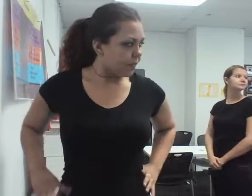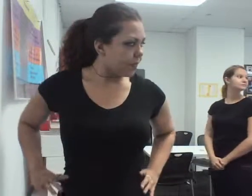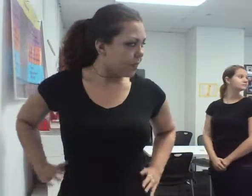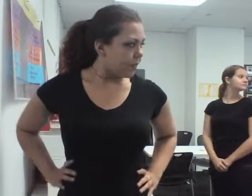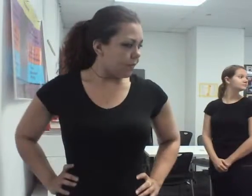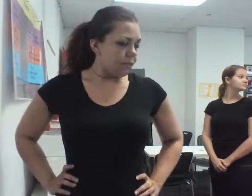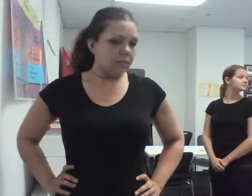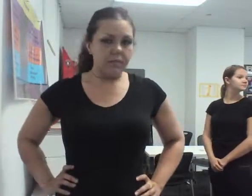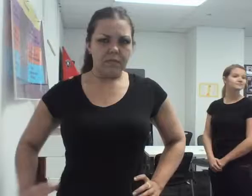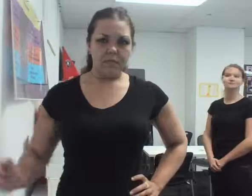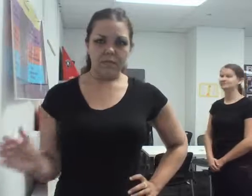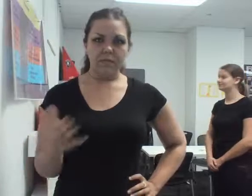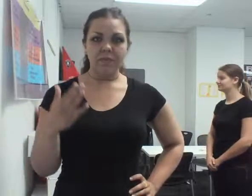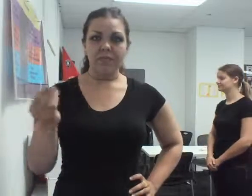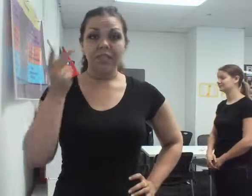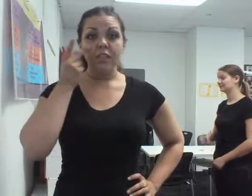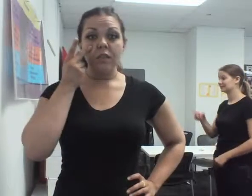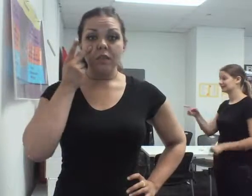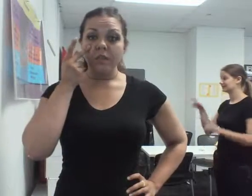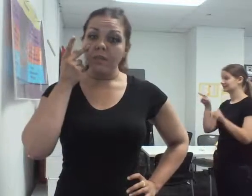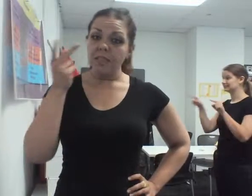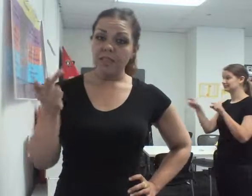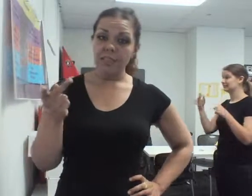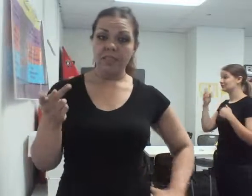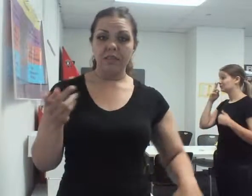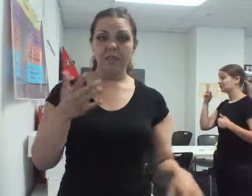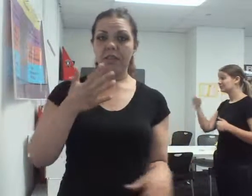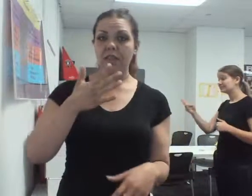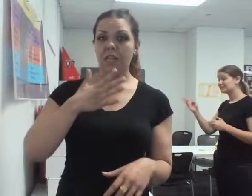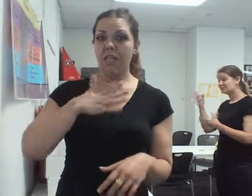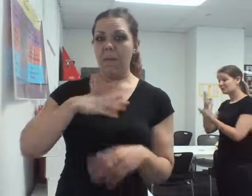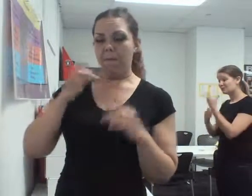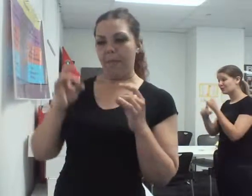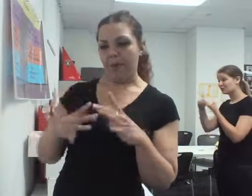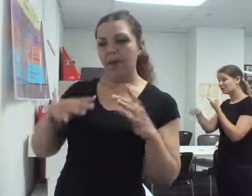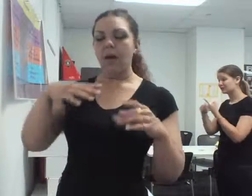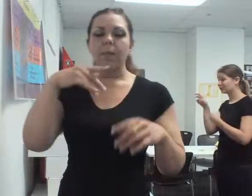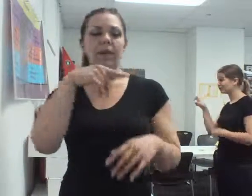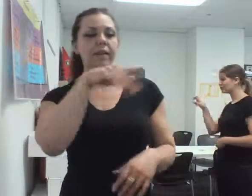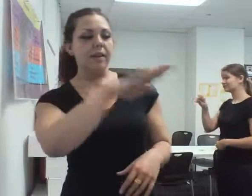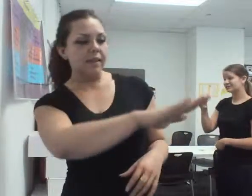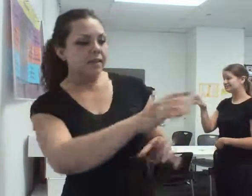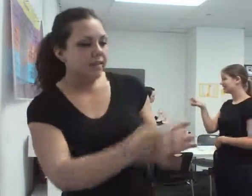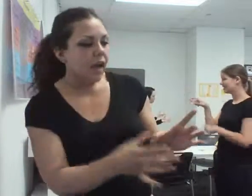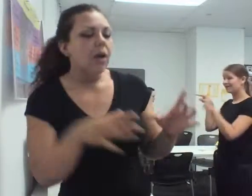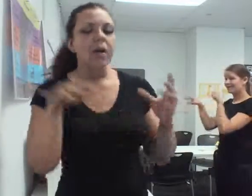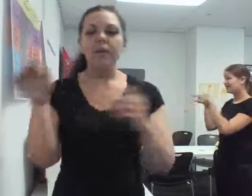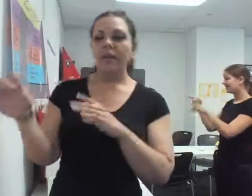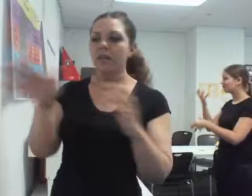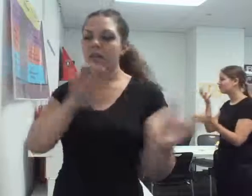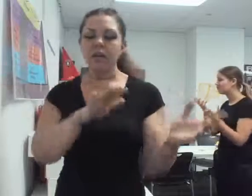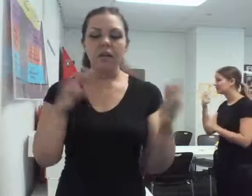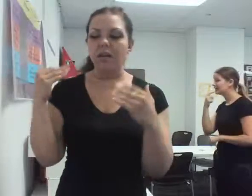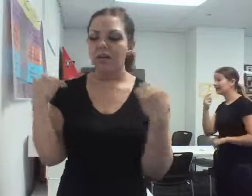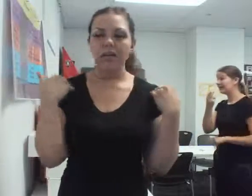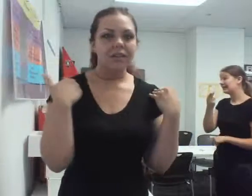And then you're going to see his comment, and you're going to see my comment, and you're going to see his comment, and you're going to want to go, he said, I said, he said, I said. Just try to avoid